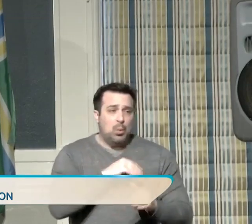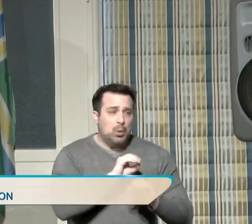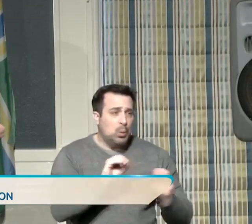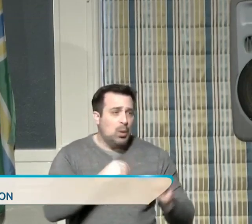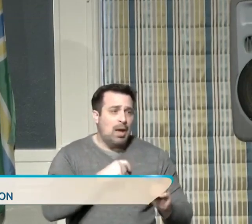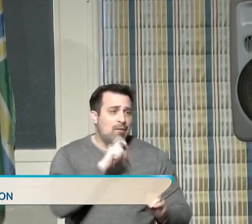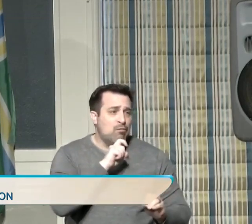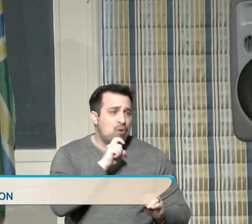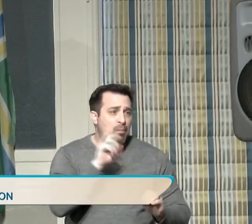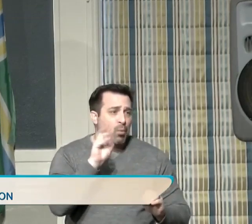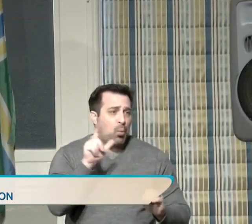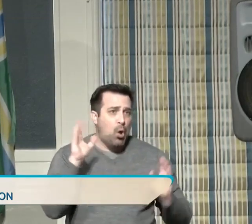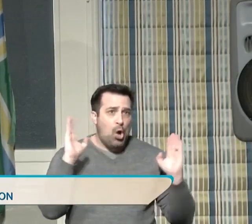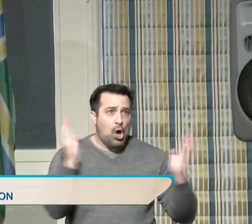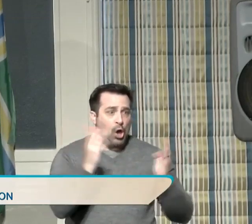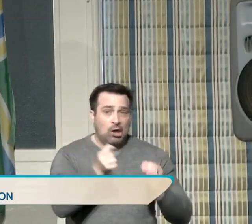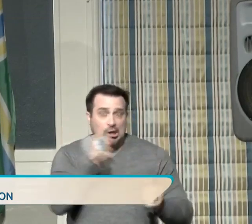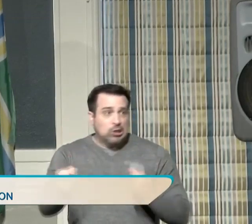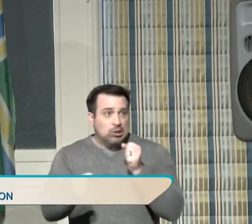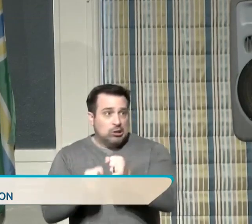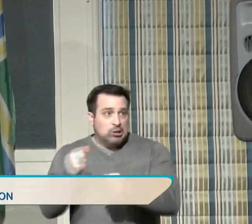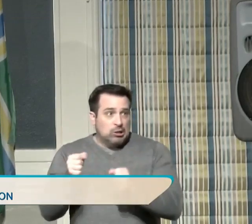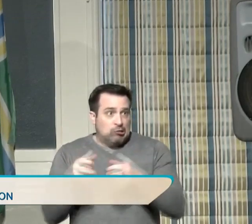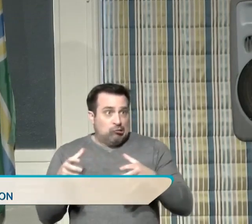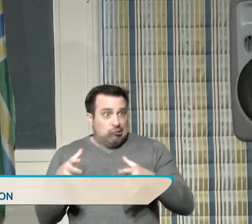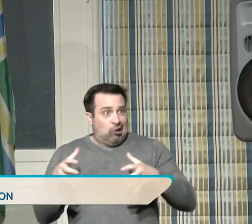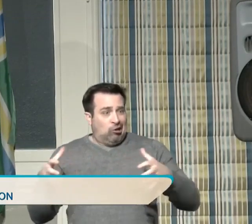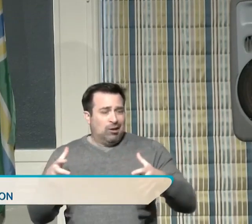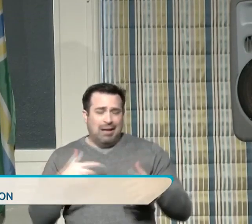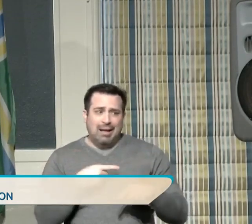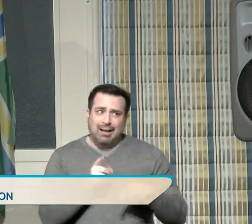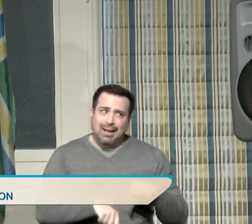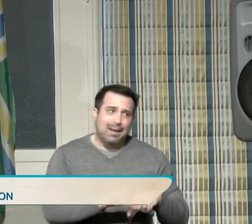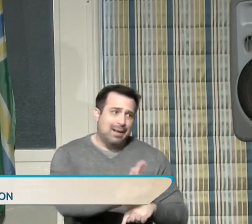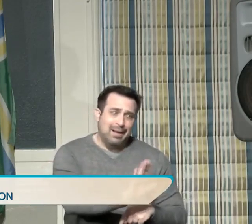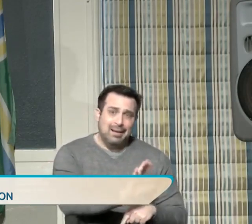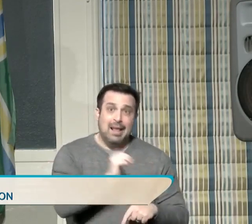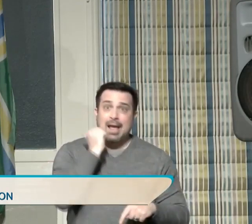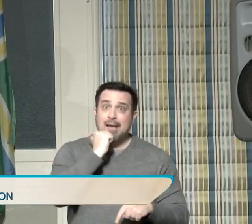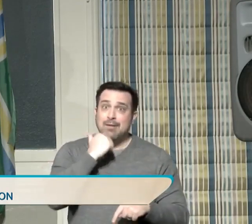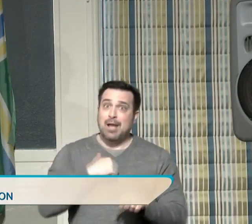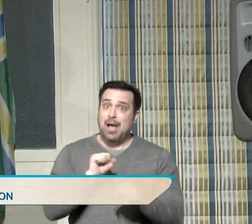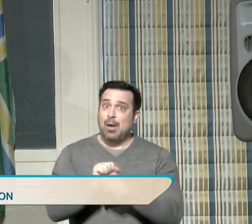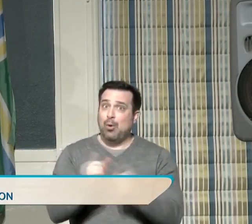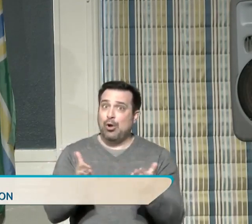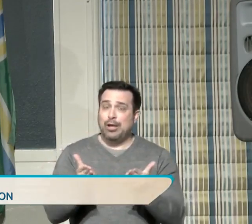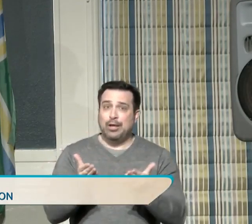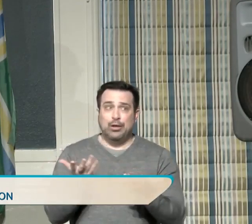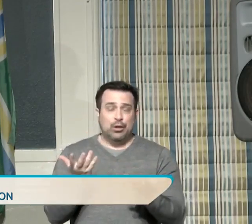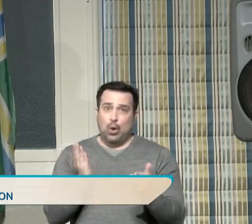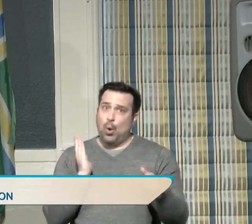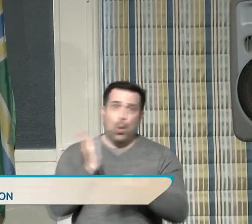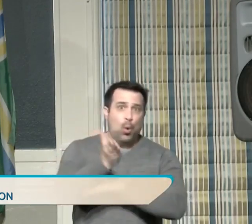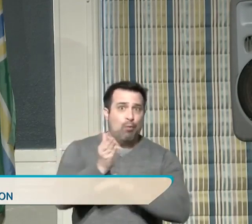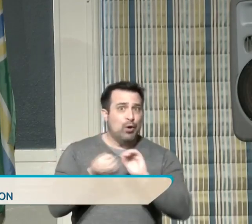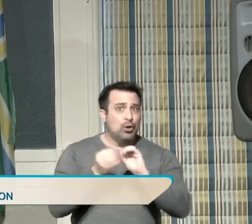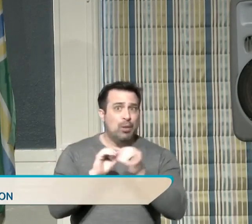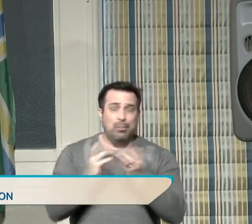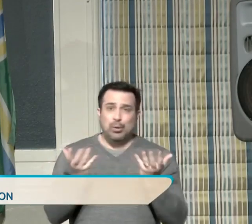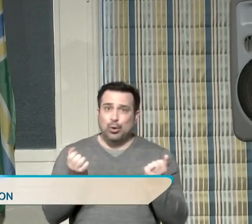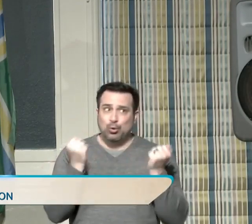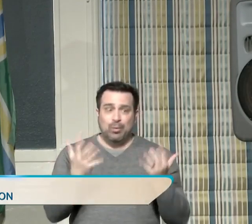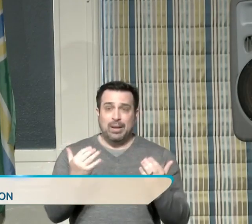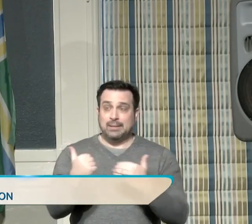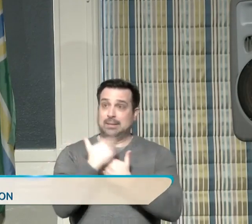We can't just keep shoving people in here, because every day that I have worked here, this place has been over census, because everybody